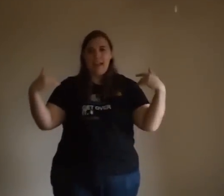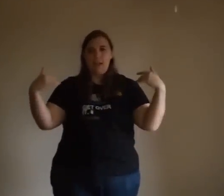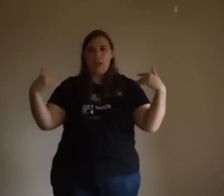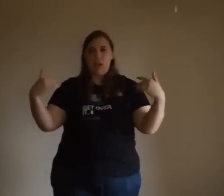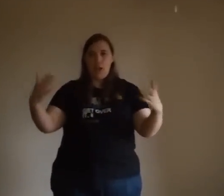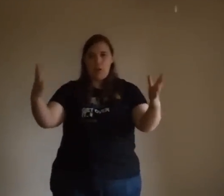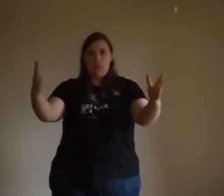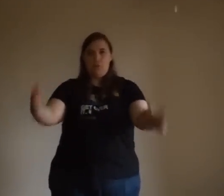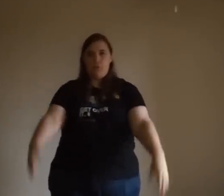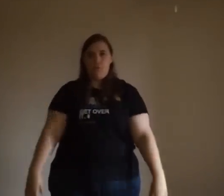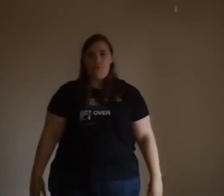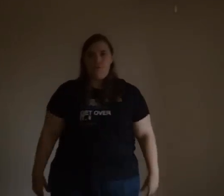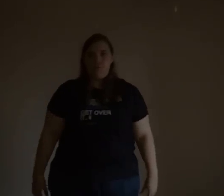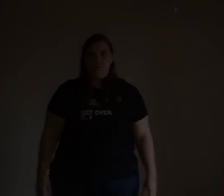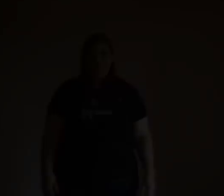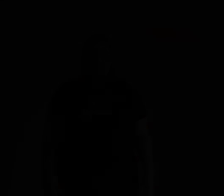and go.